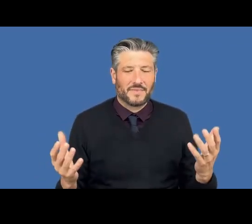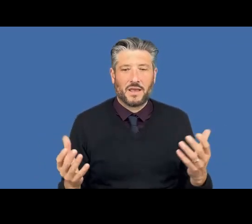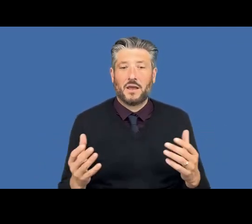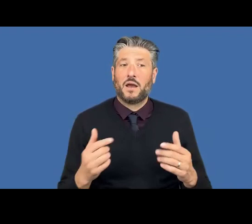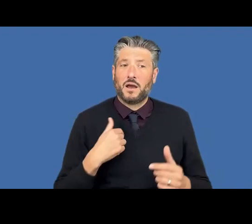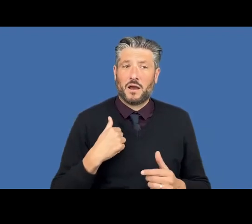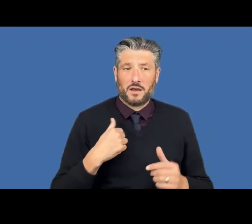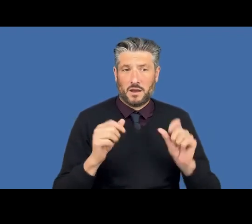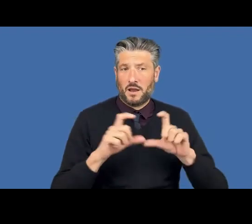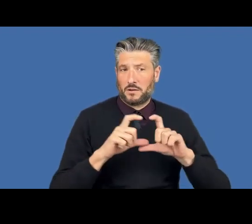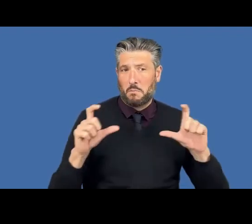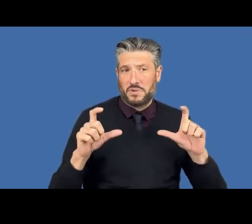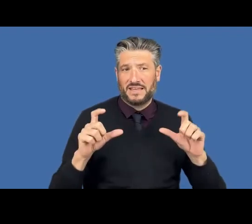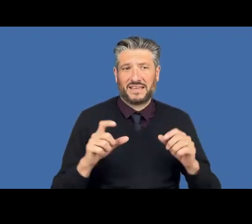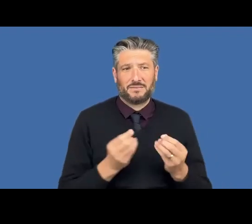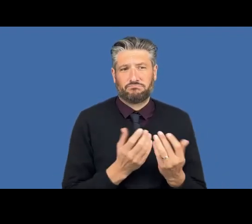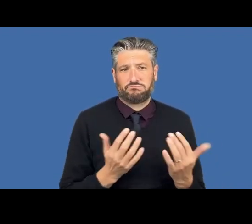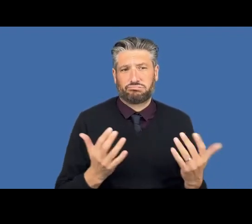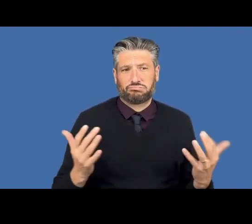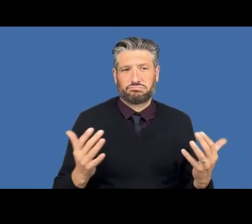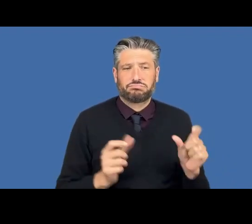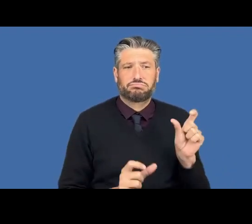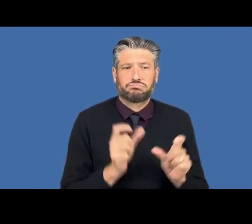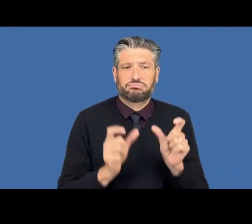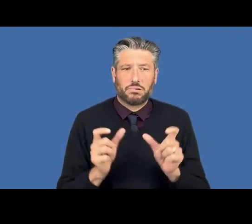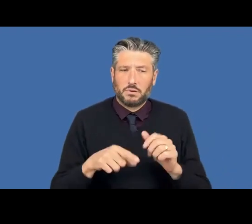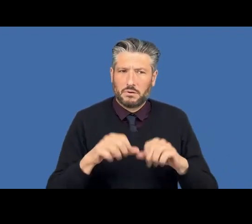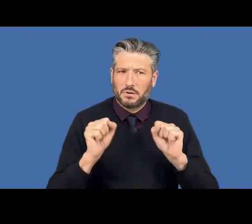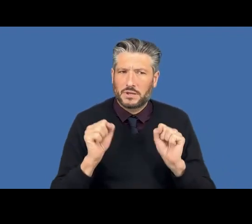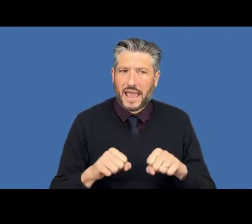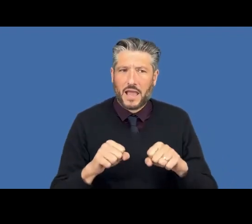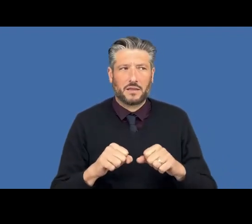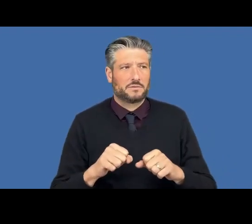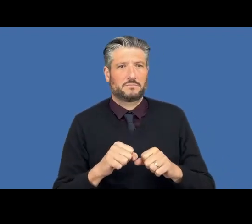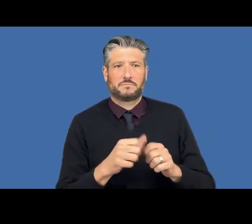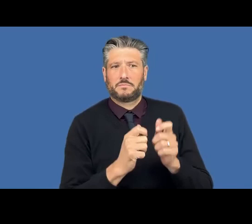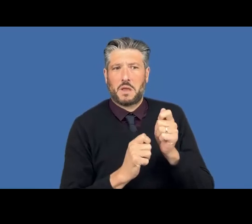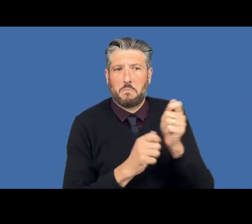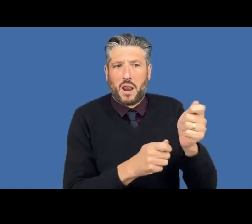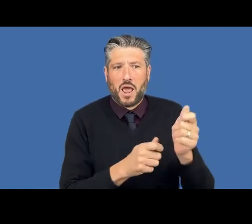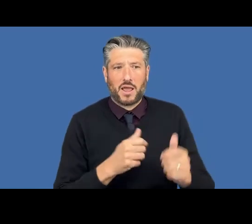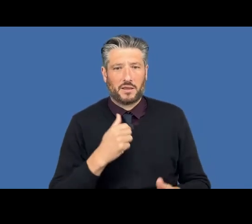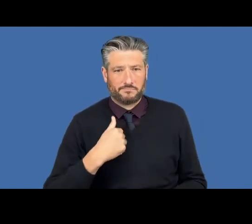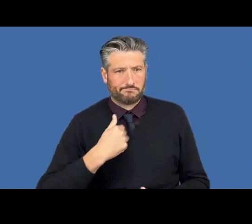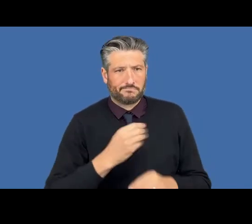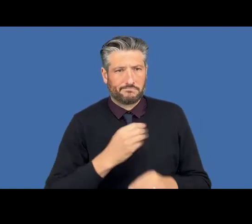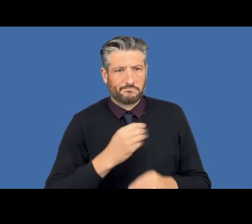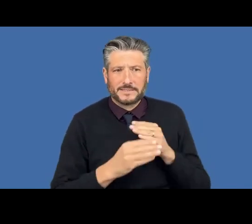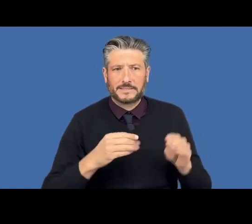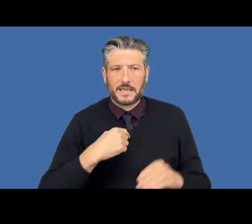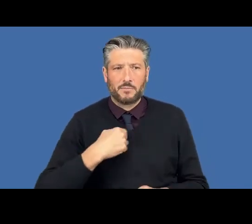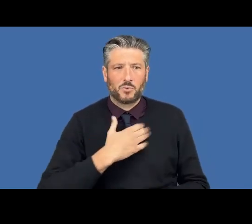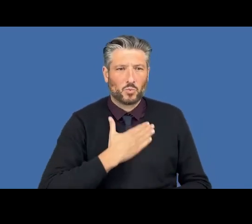already entitled to apply for these if they have a disability, what we're trying to do is remove